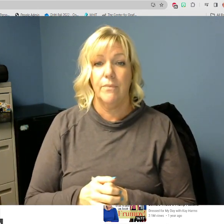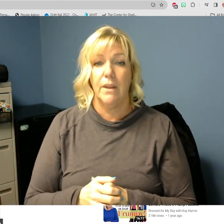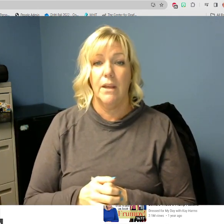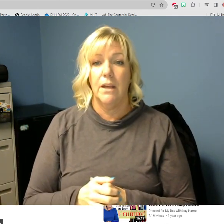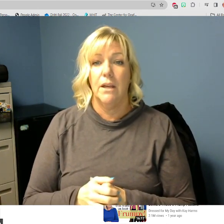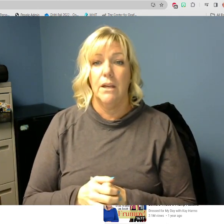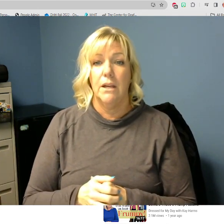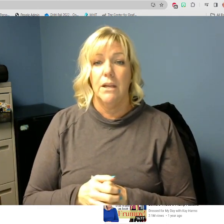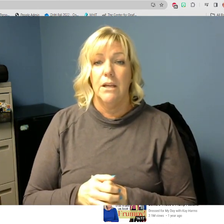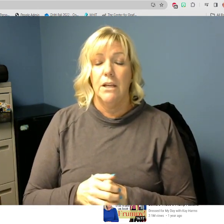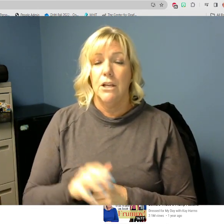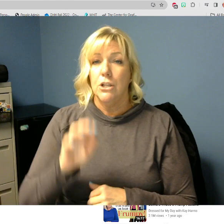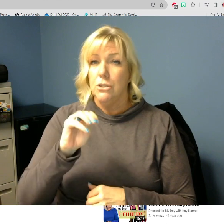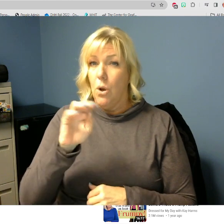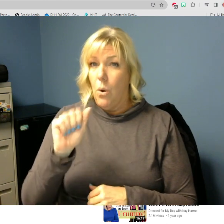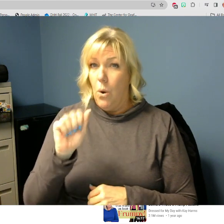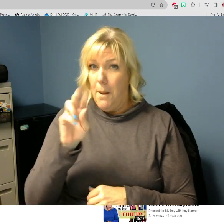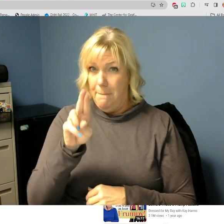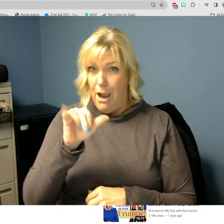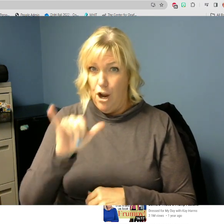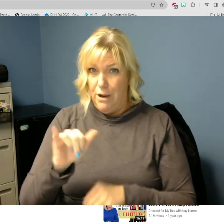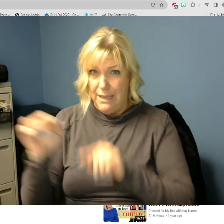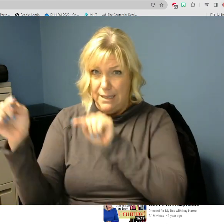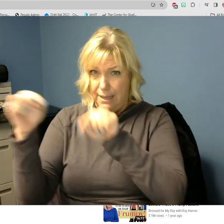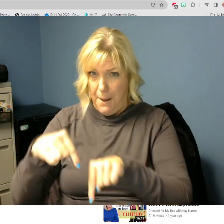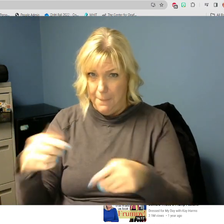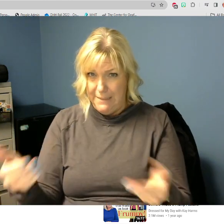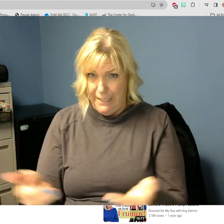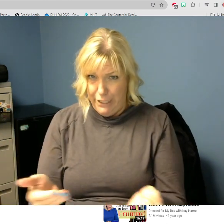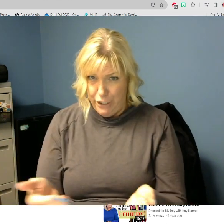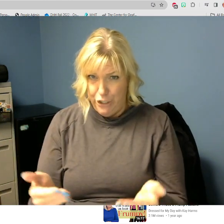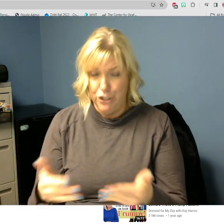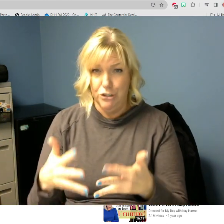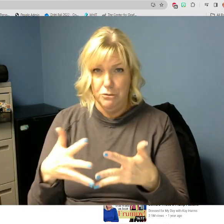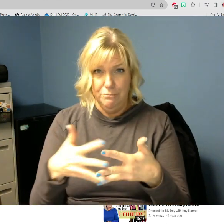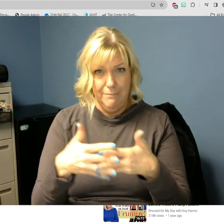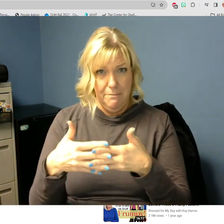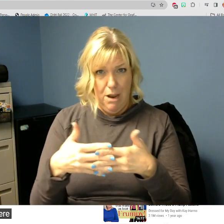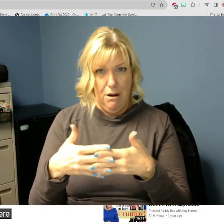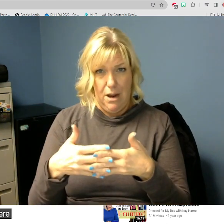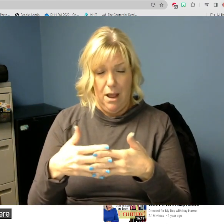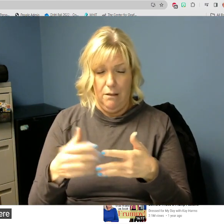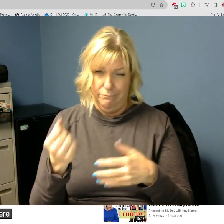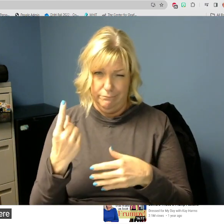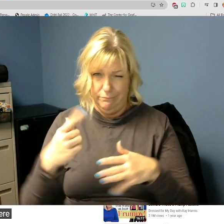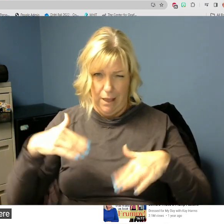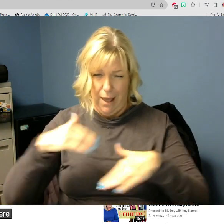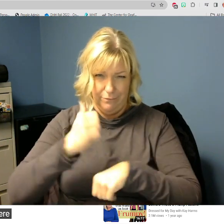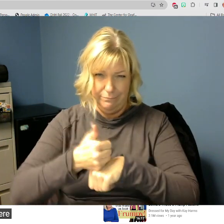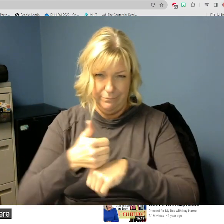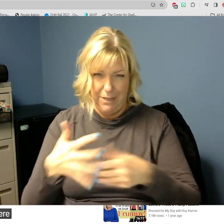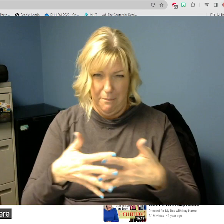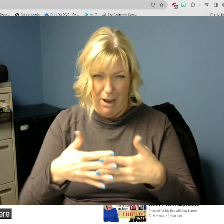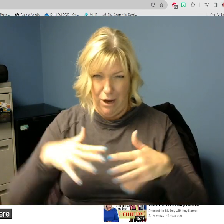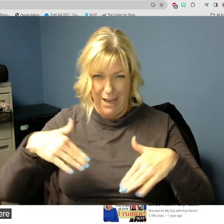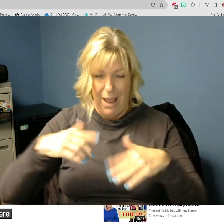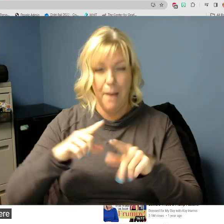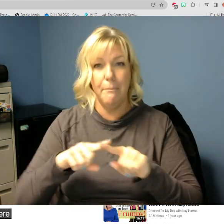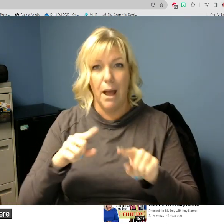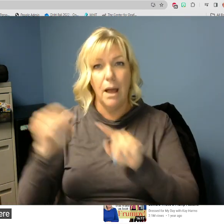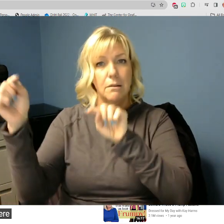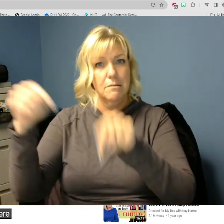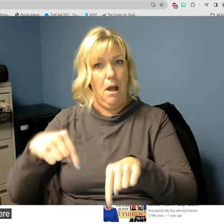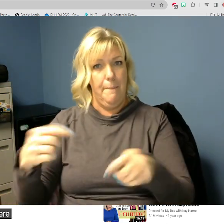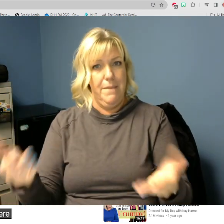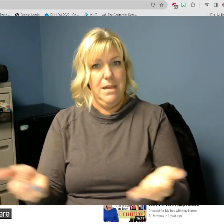difficult to determine because these words are used in different ways, but as servant, appears